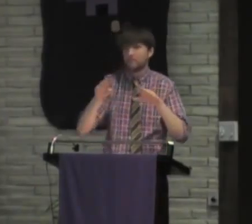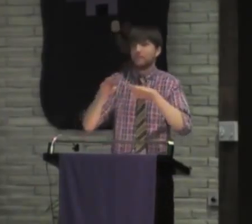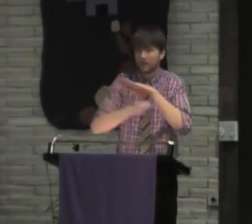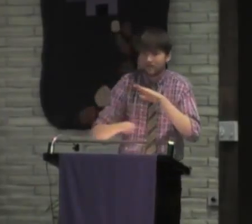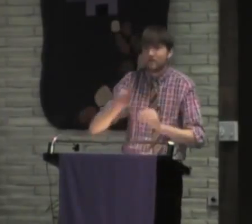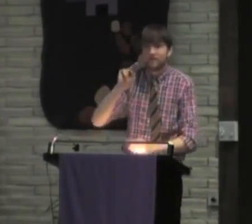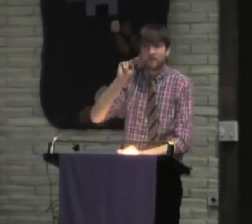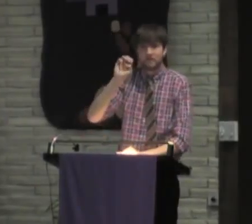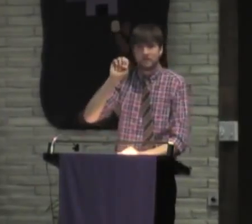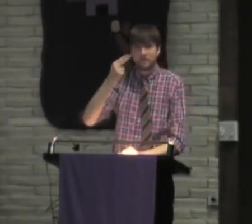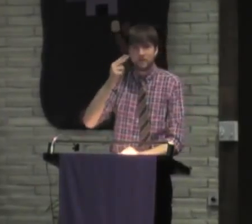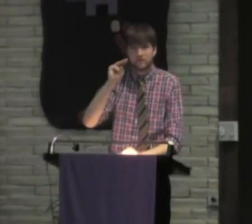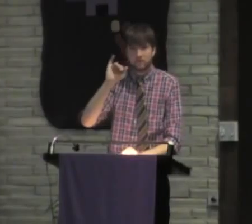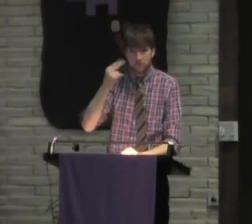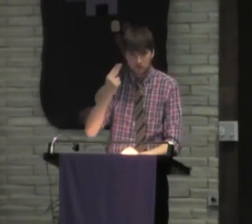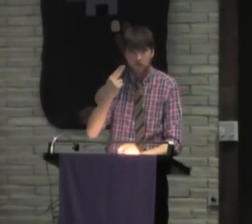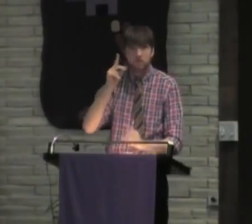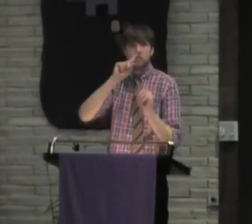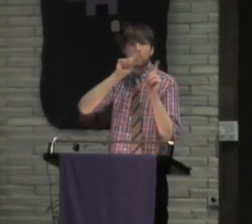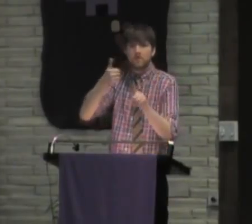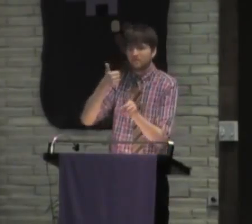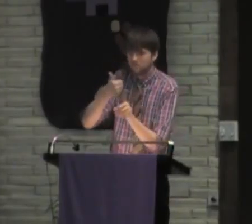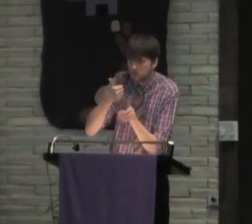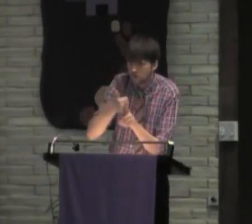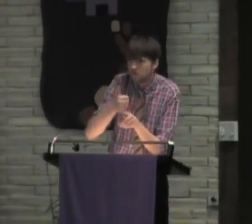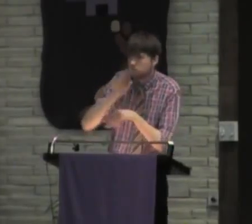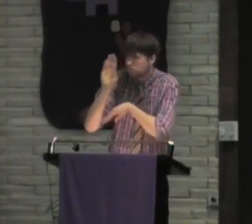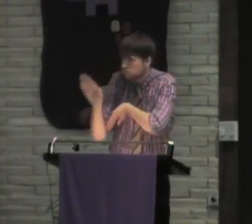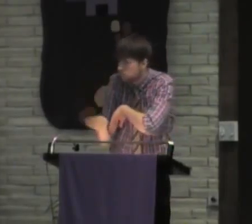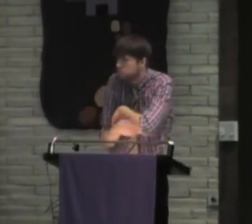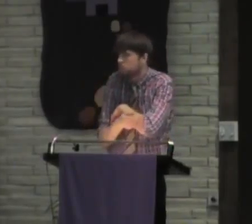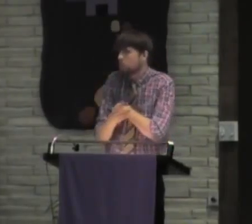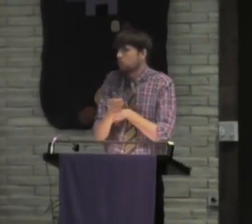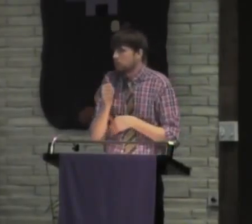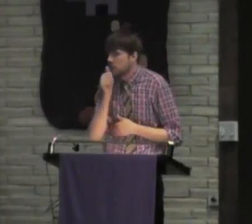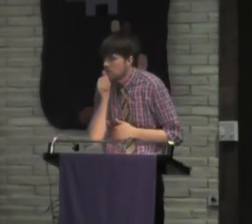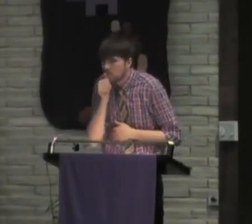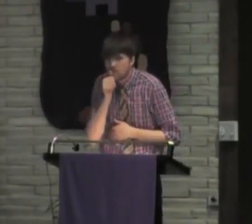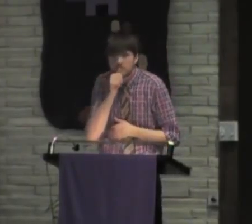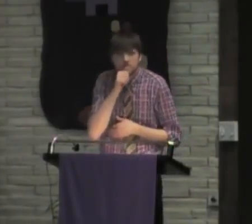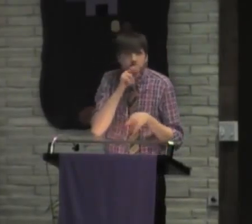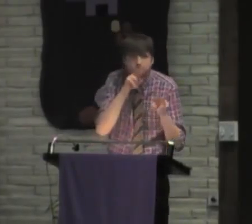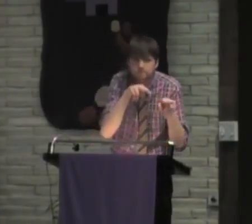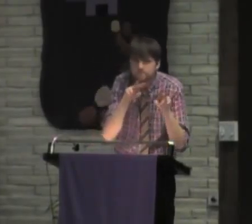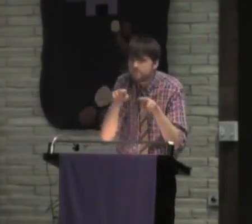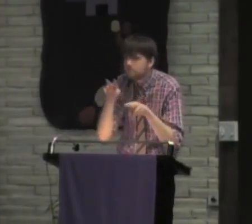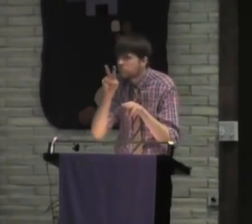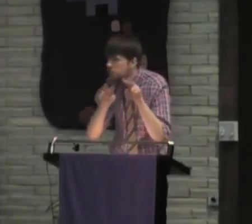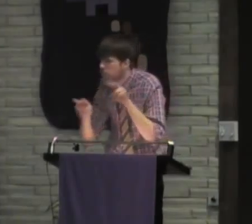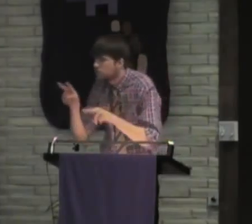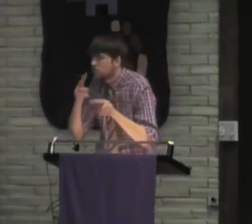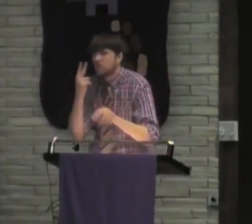Now, I'm not going to read the whole thing, but basically what Nehemiah is doing here is he's taking upon himself through the night in